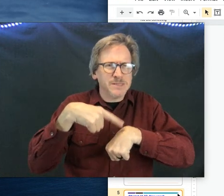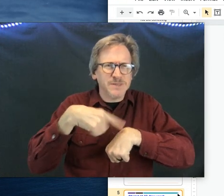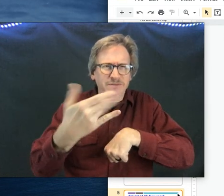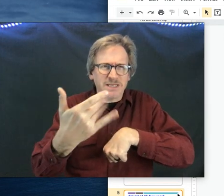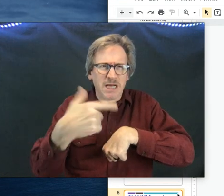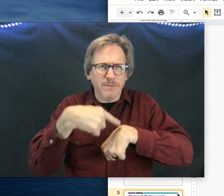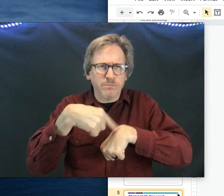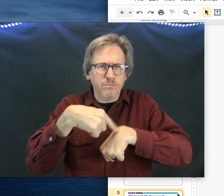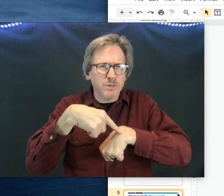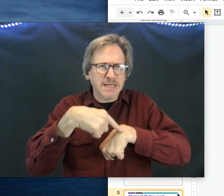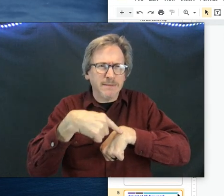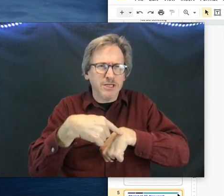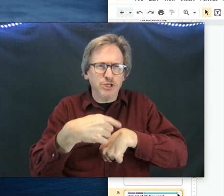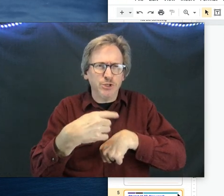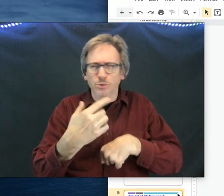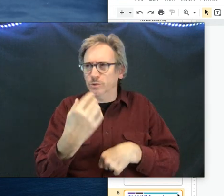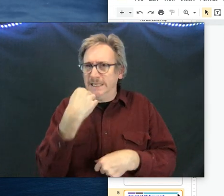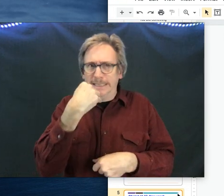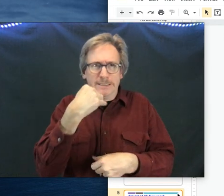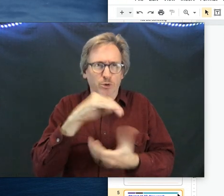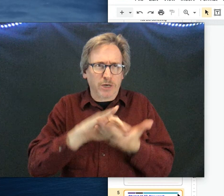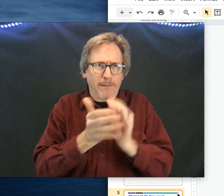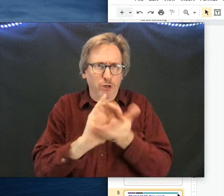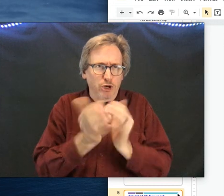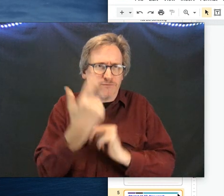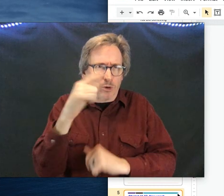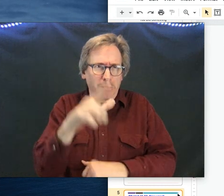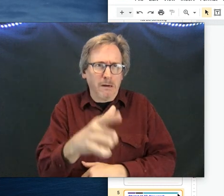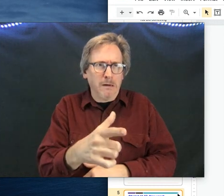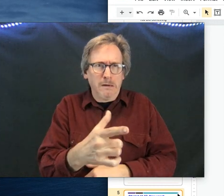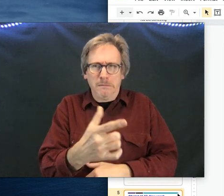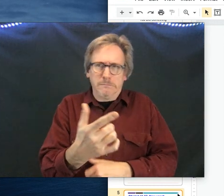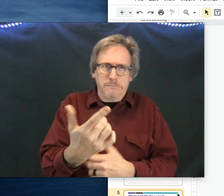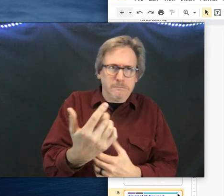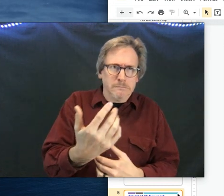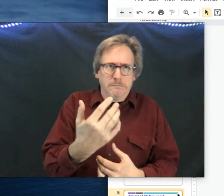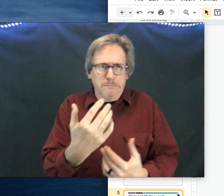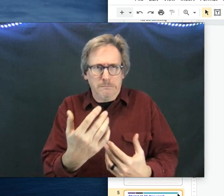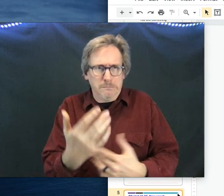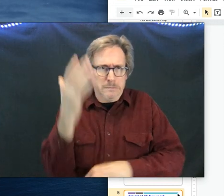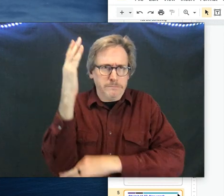give me a specific time. What time did you eat your hamburger for